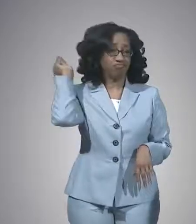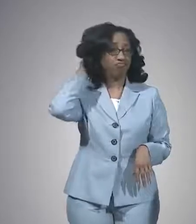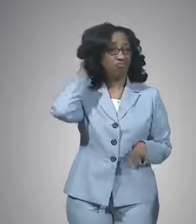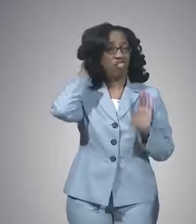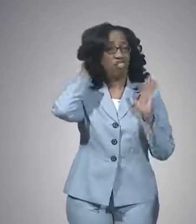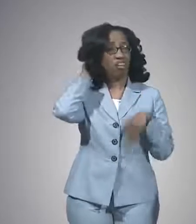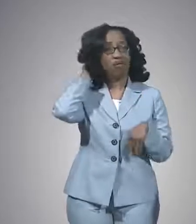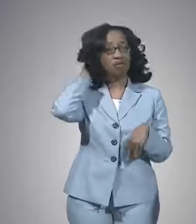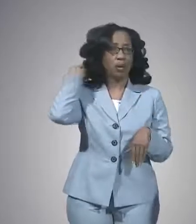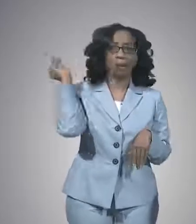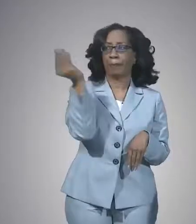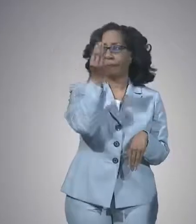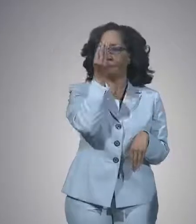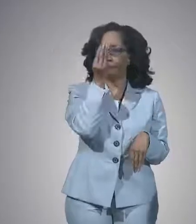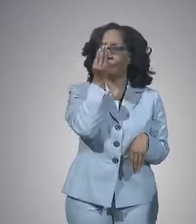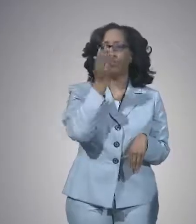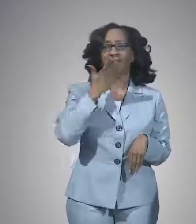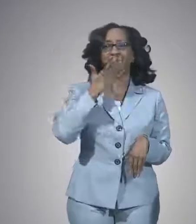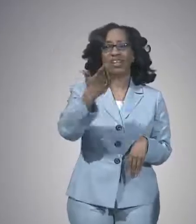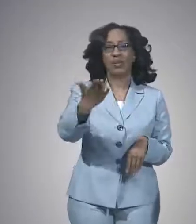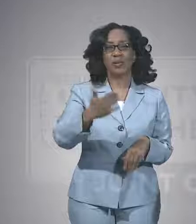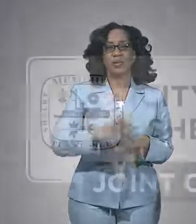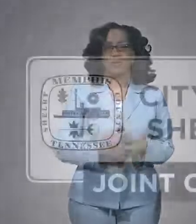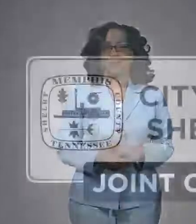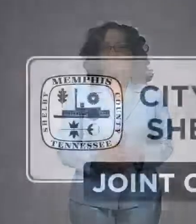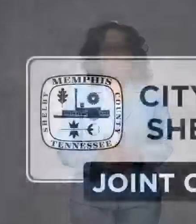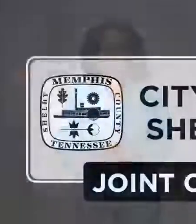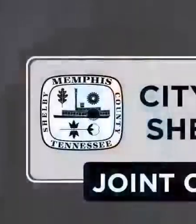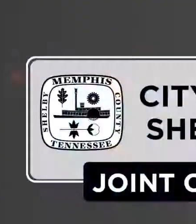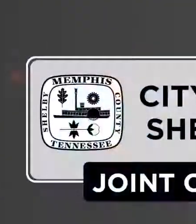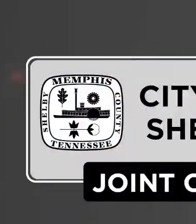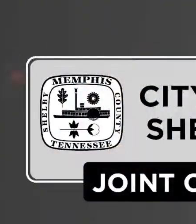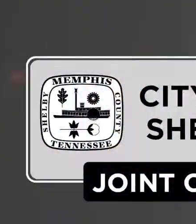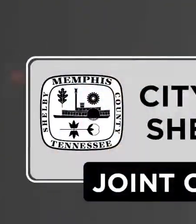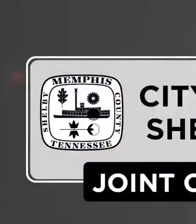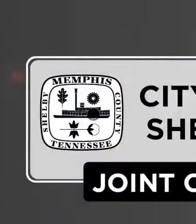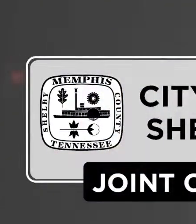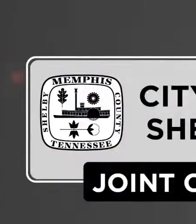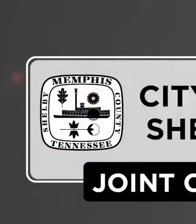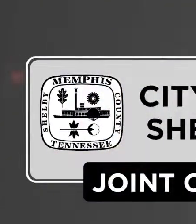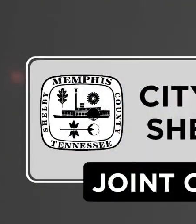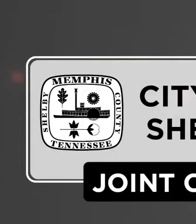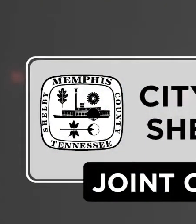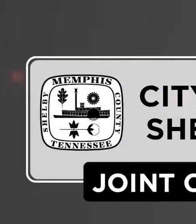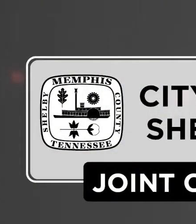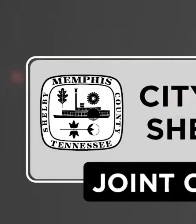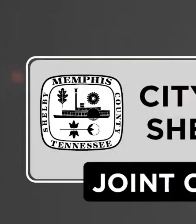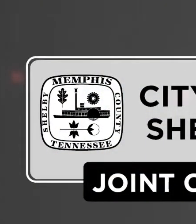loved ones, and our community. Thank you. Thanks, everyone. Have a safe weekend and a safe holiday.